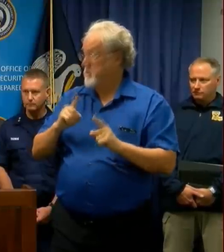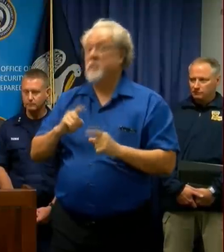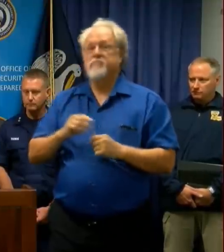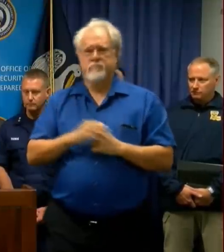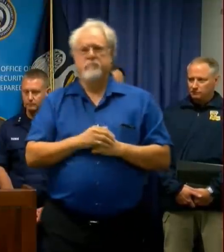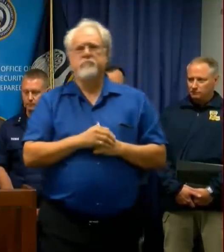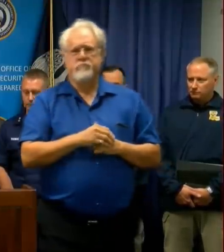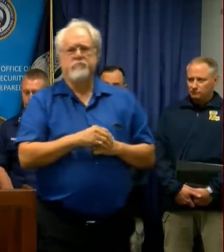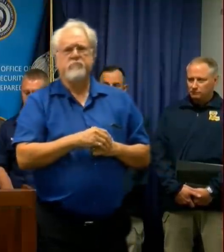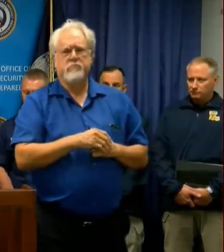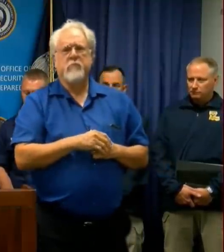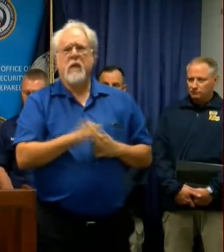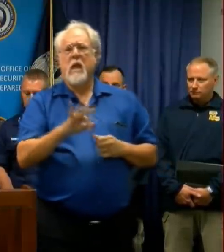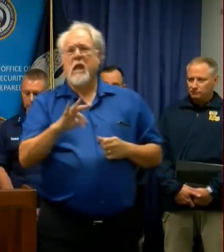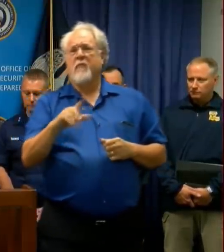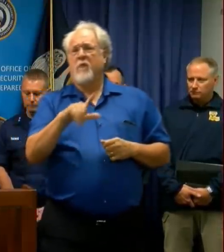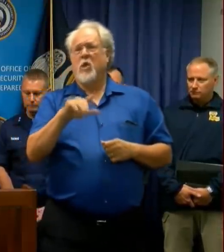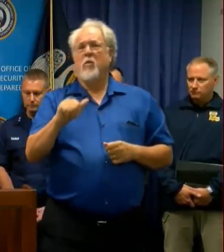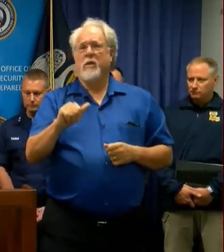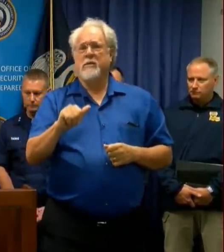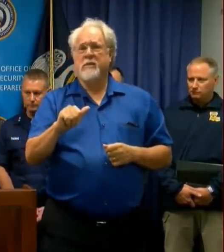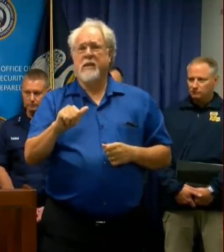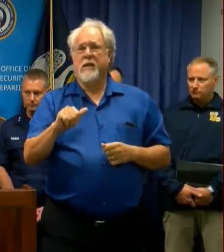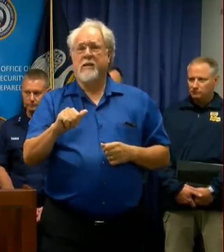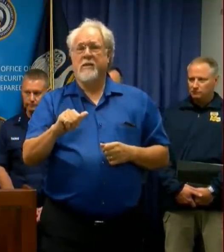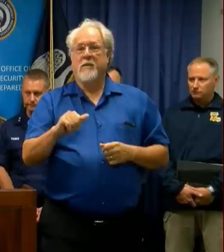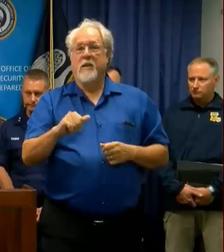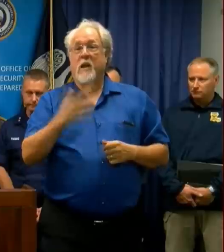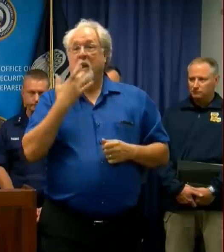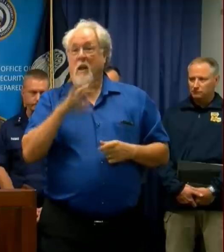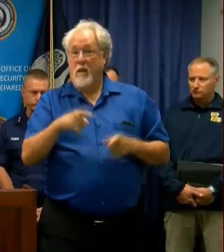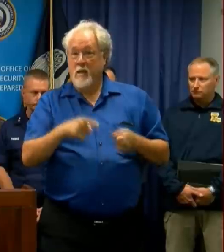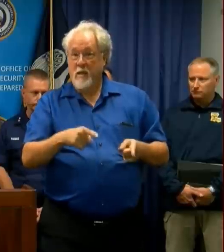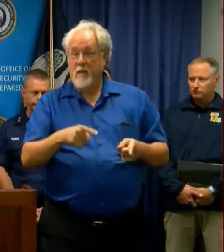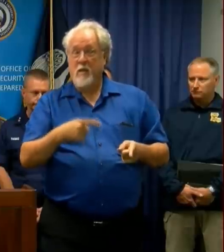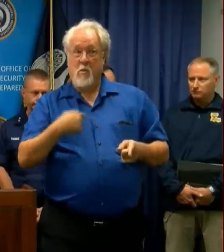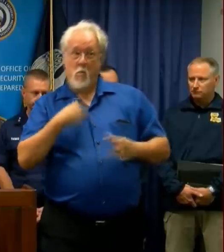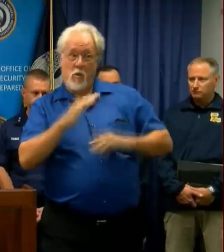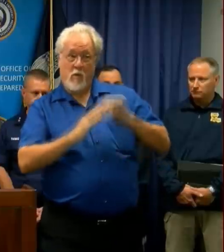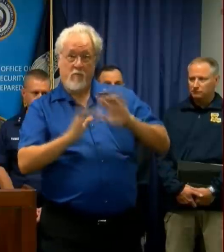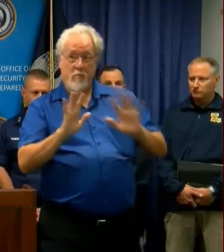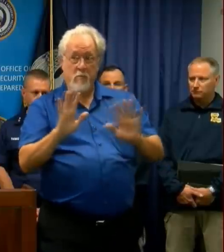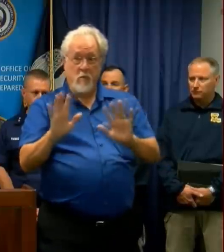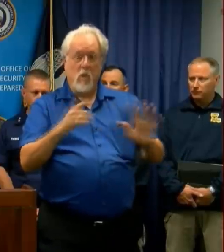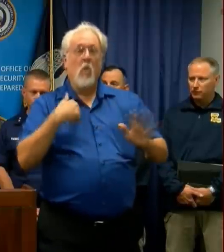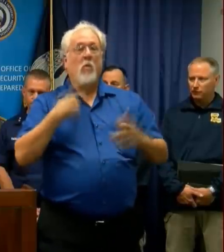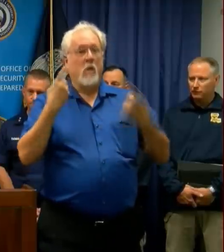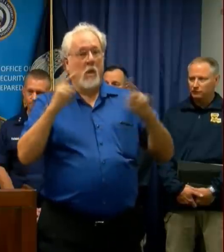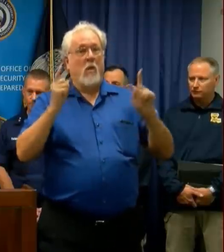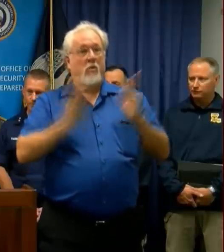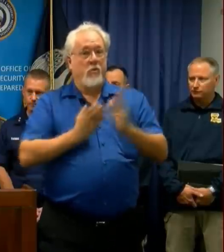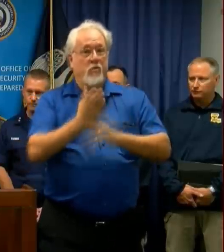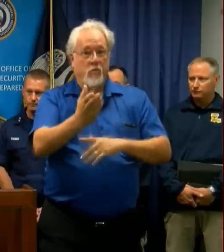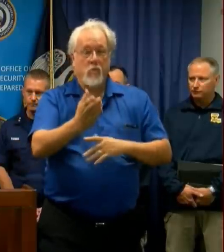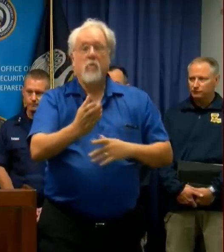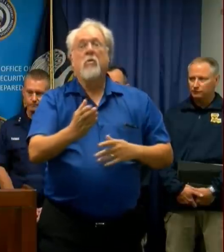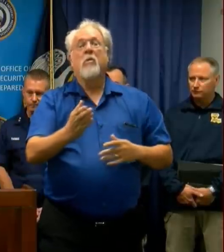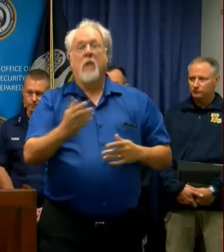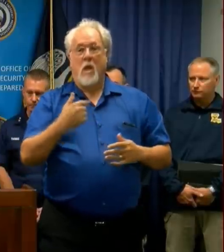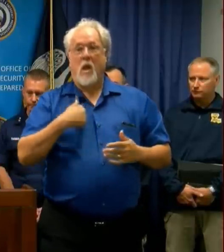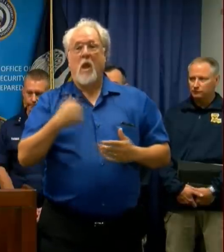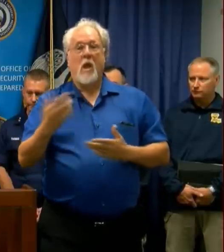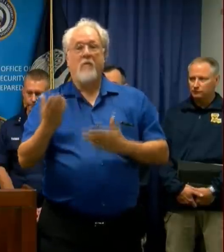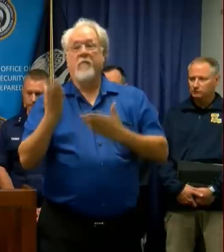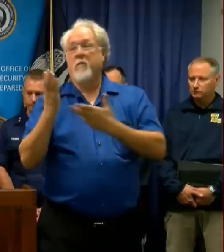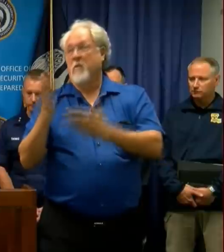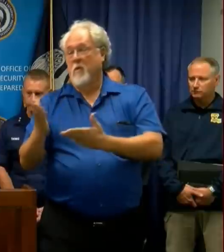you would expect some of our troops to eventually? Yes, sir. If Louisiana is spared, when we're comfortable that we've made it through this, I've